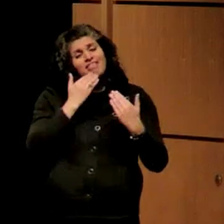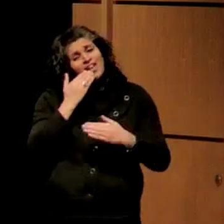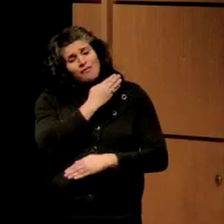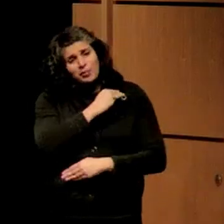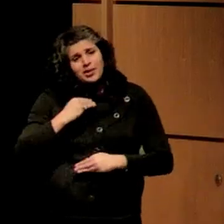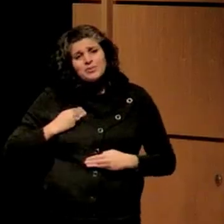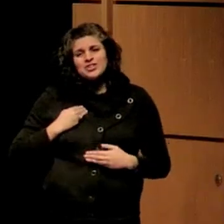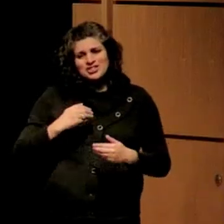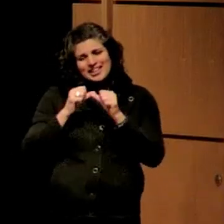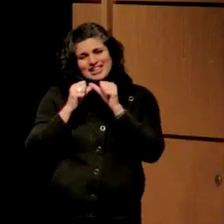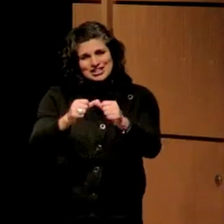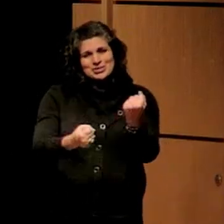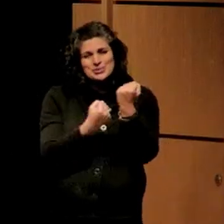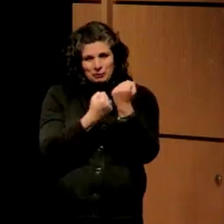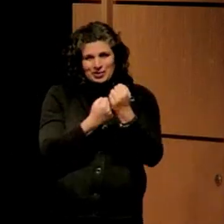and continued support.